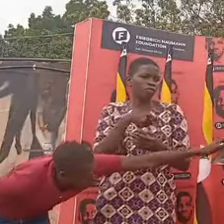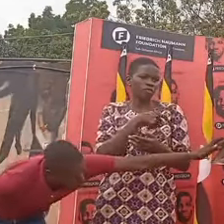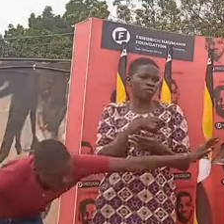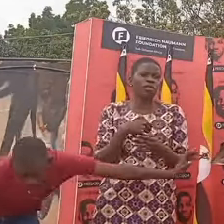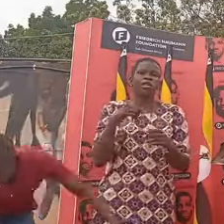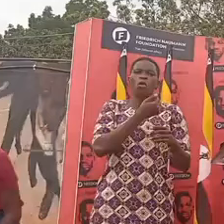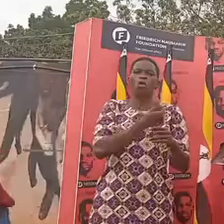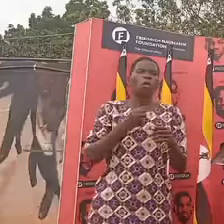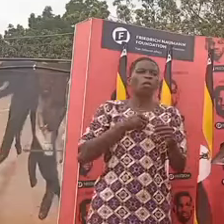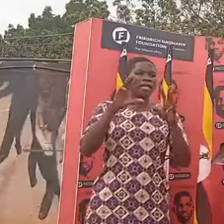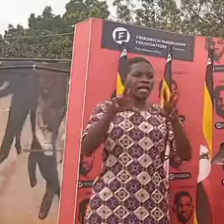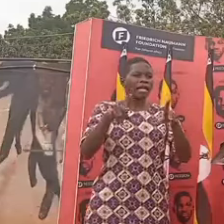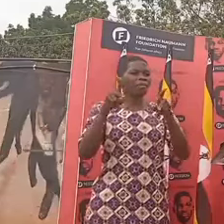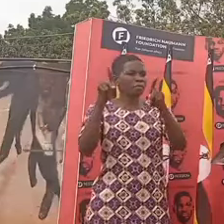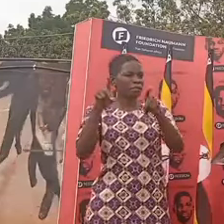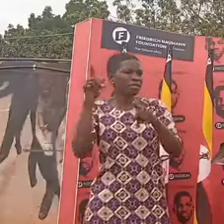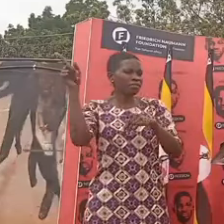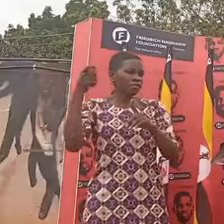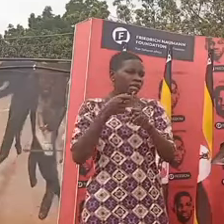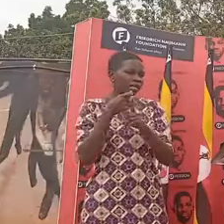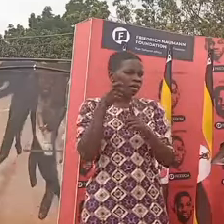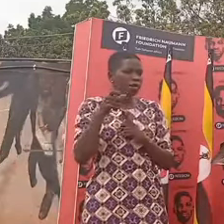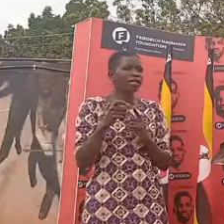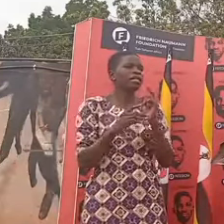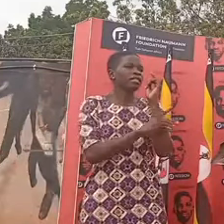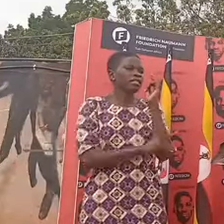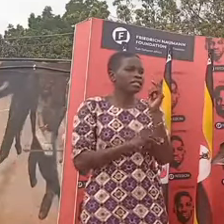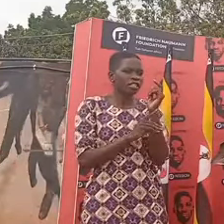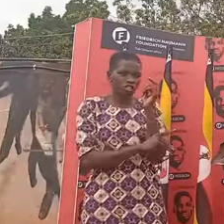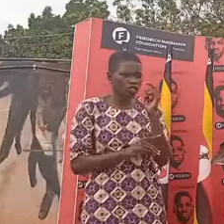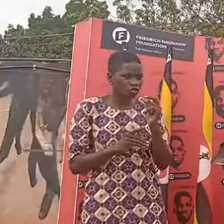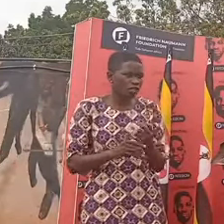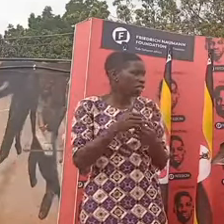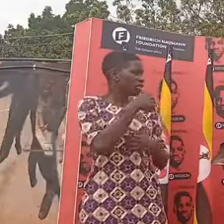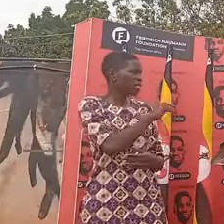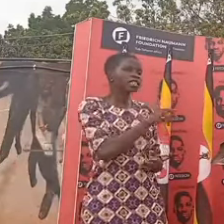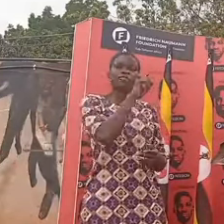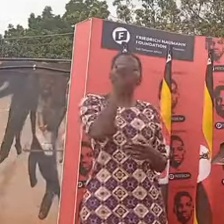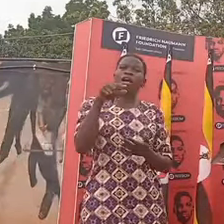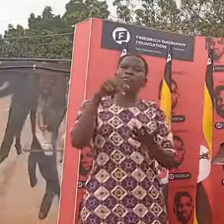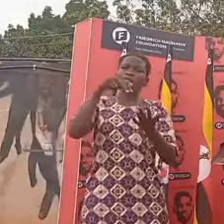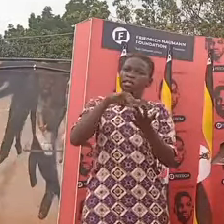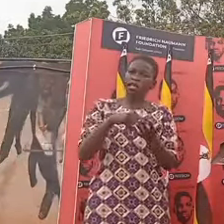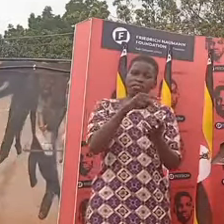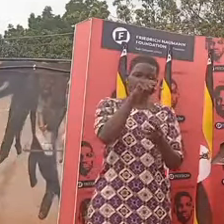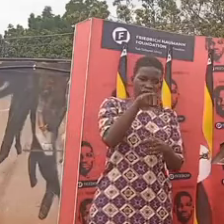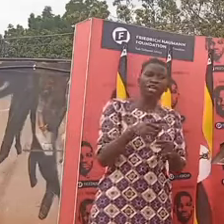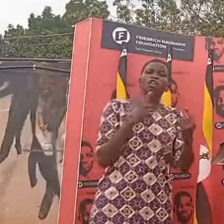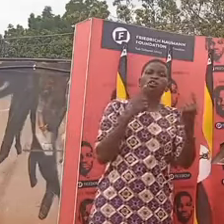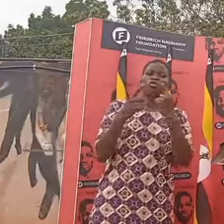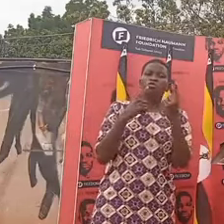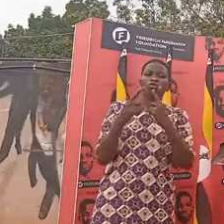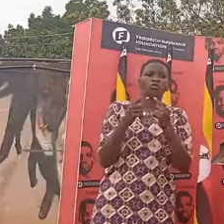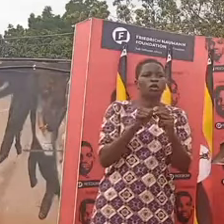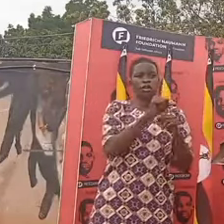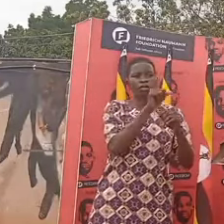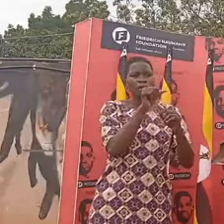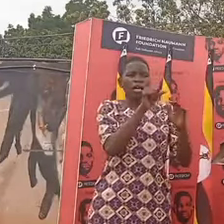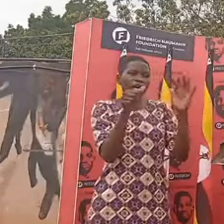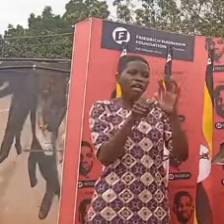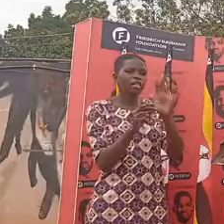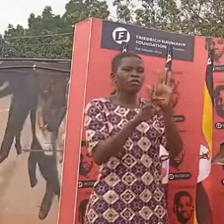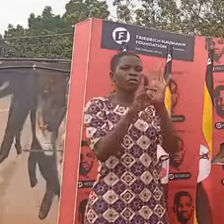Mahu, Chakula, Europe, and Satan, and President of the World. Nimi the Maso Gamwe, Opogera, Kona, Namateka, which is the chapter of